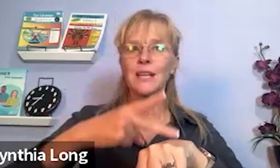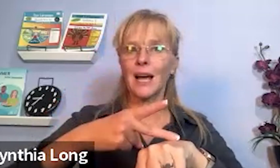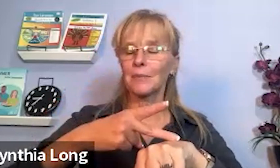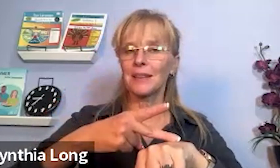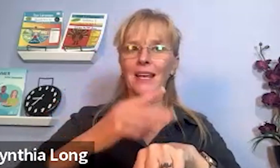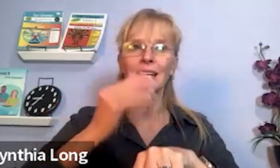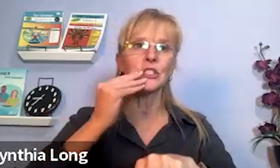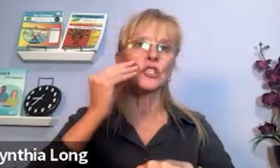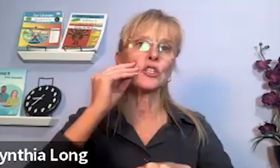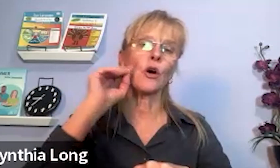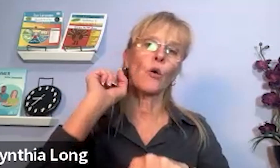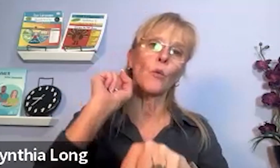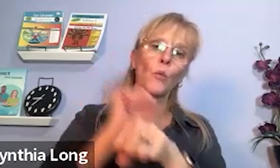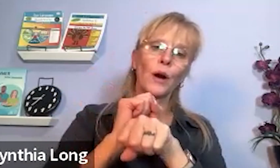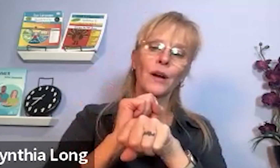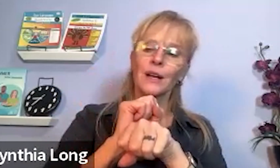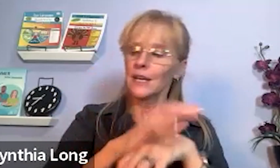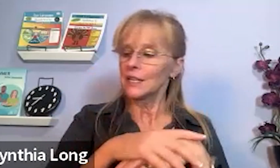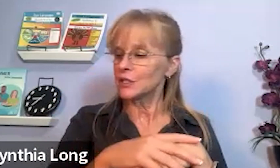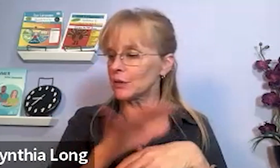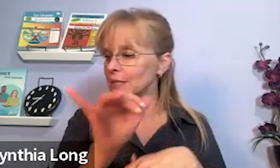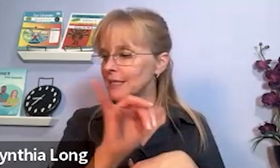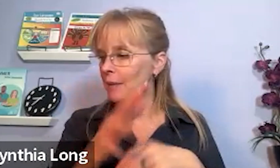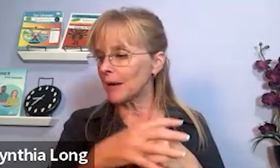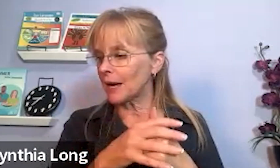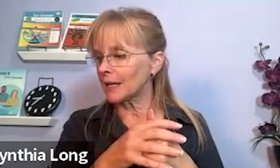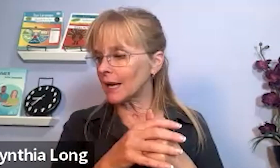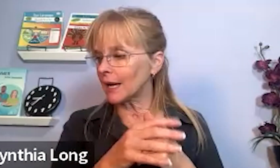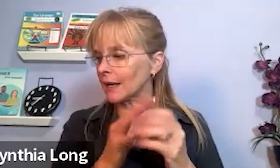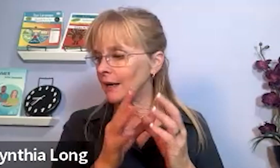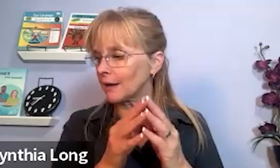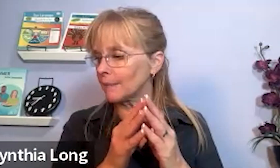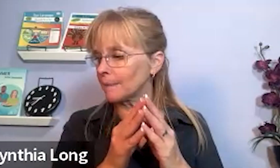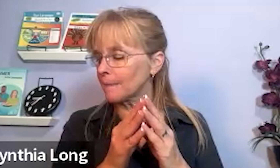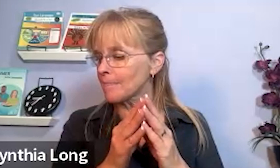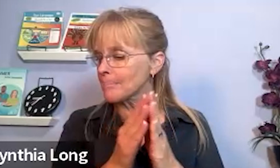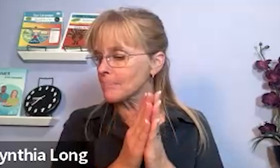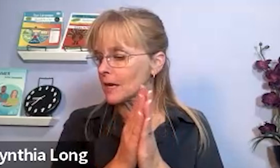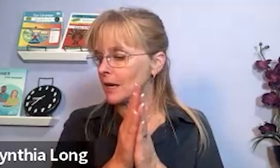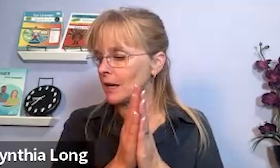a two-time thing, it's just homework. So same kind of like,